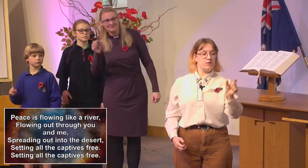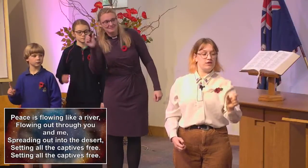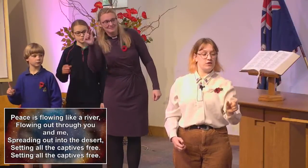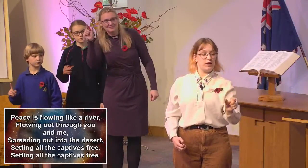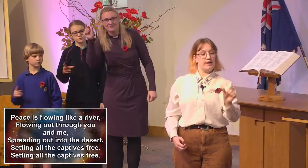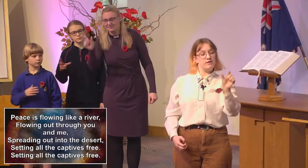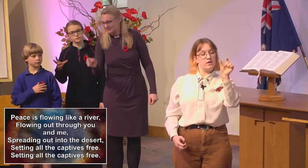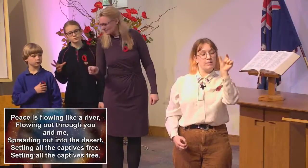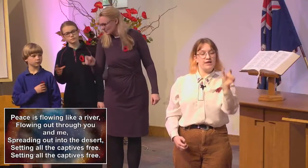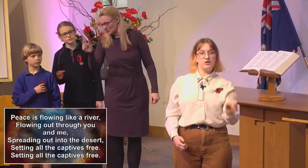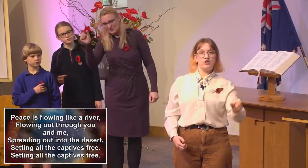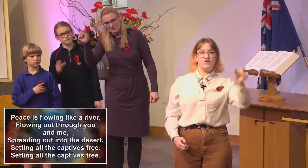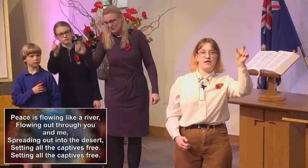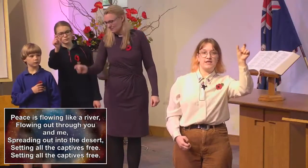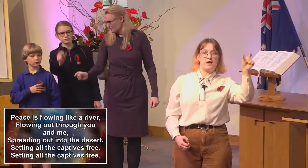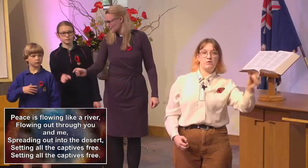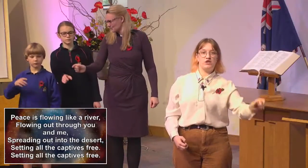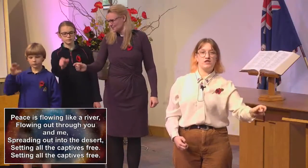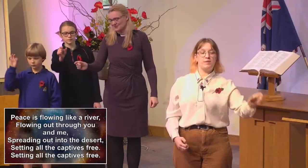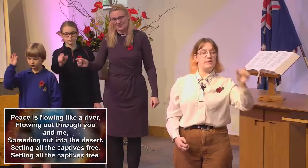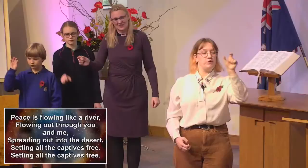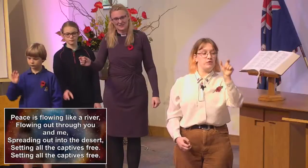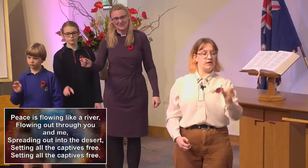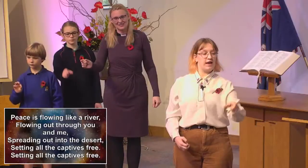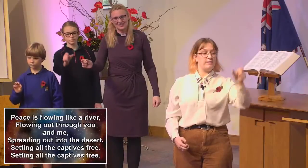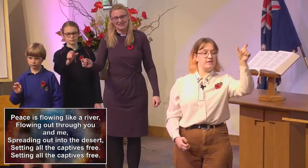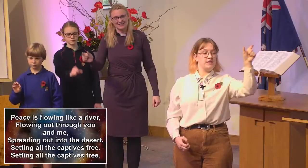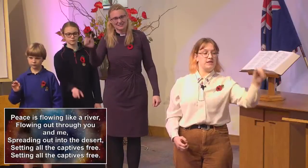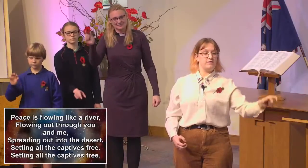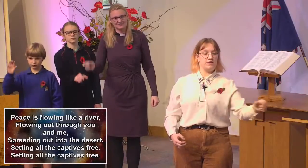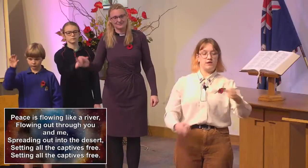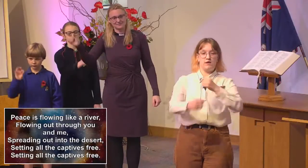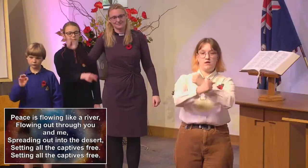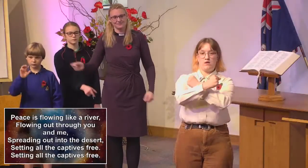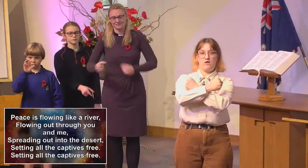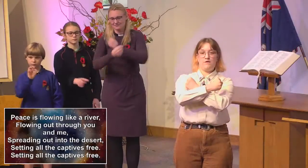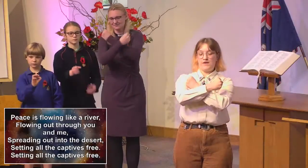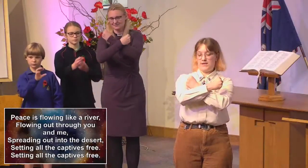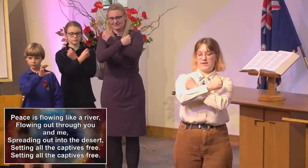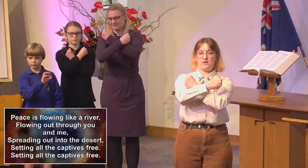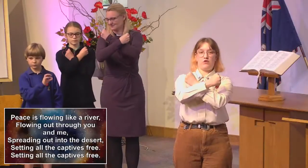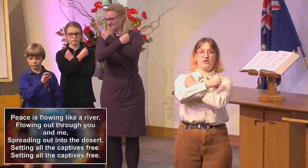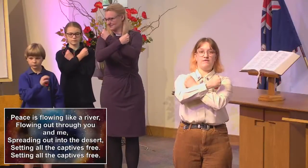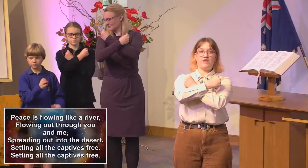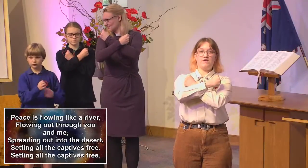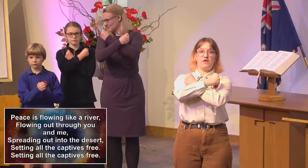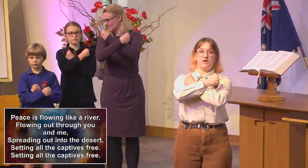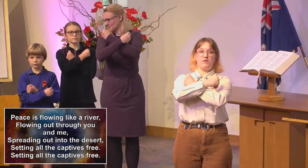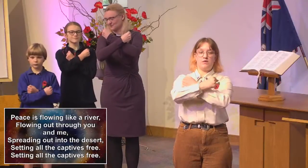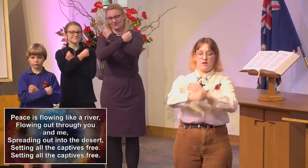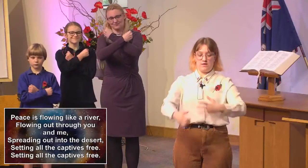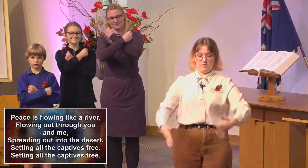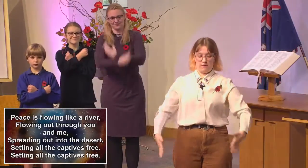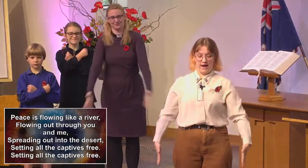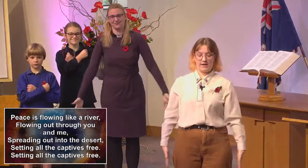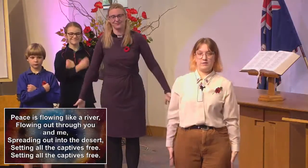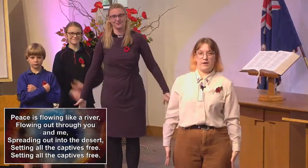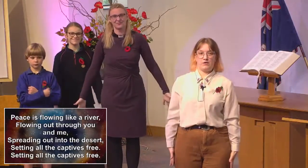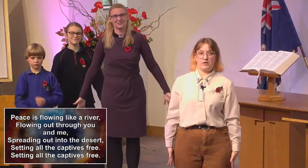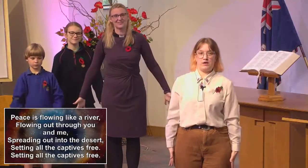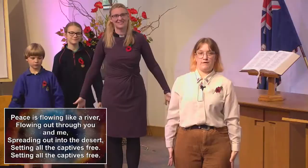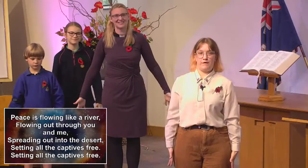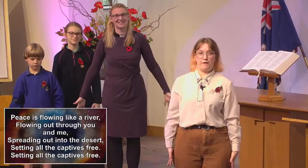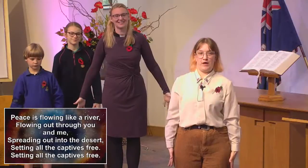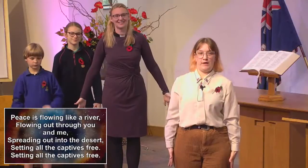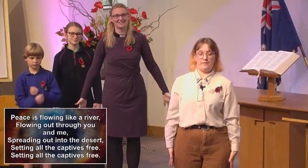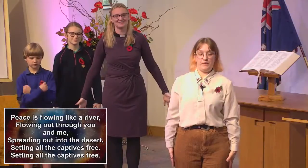captives, so we do like a pinched finger down, which is people, captives, fists crossed in front of you, and then relaxed